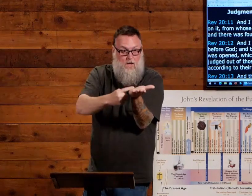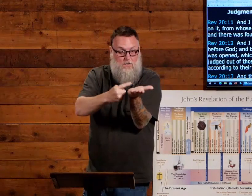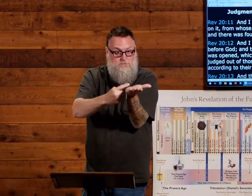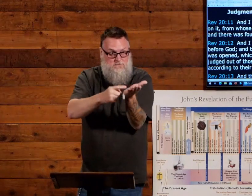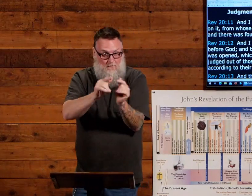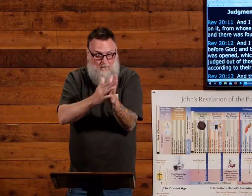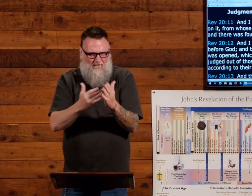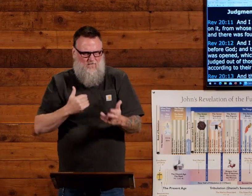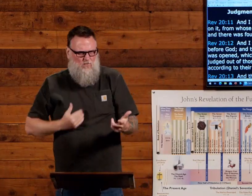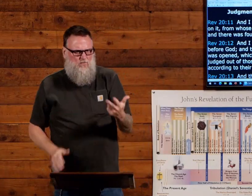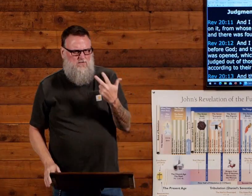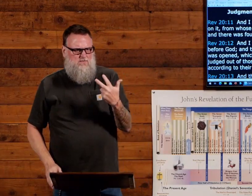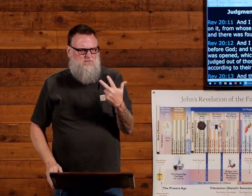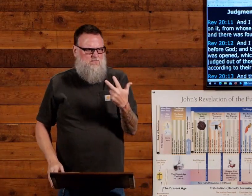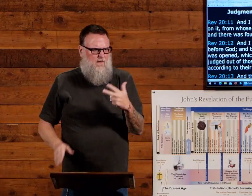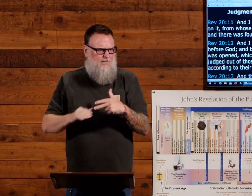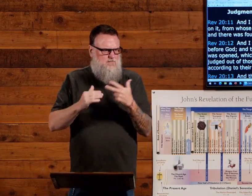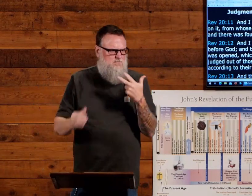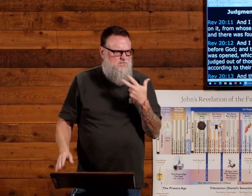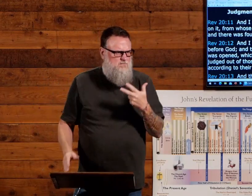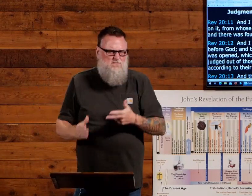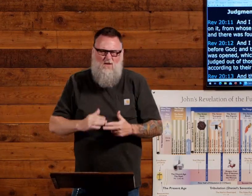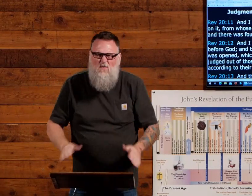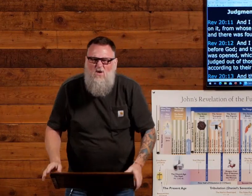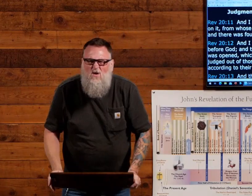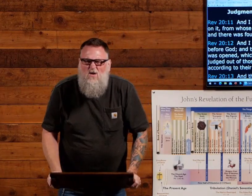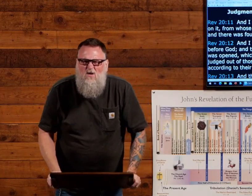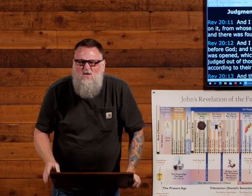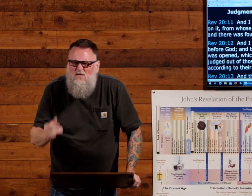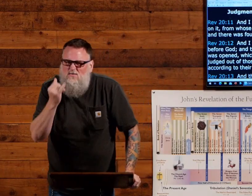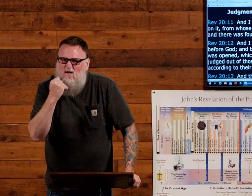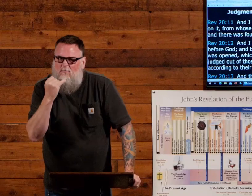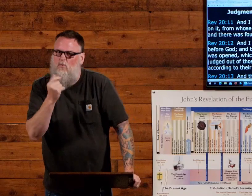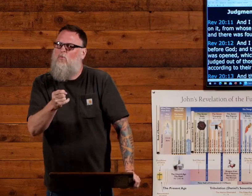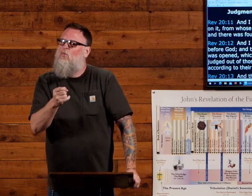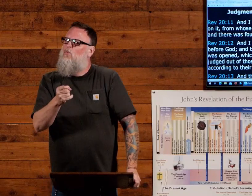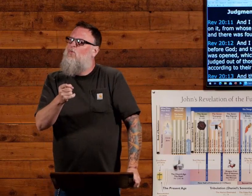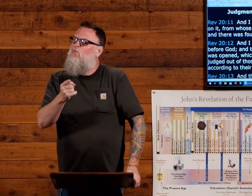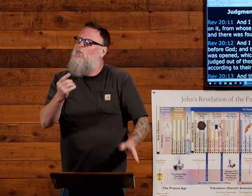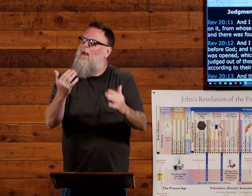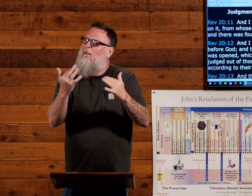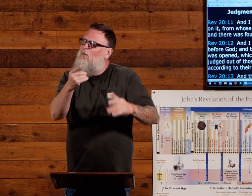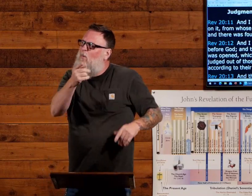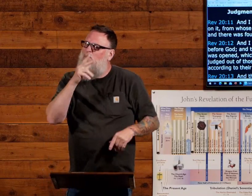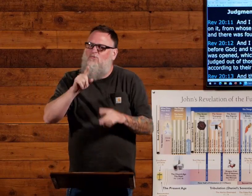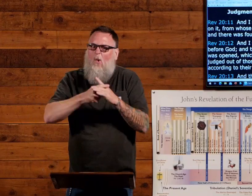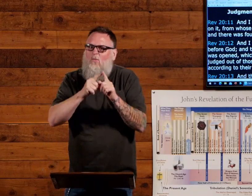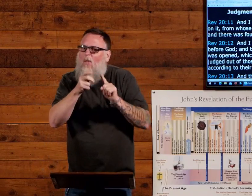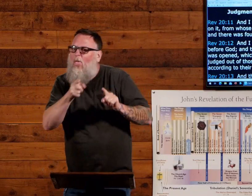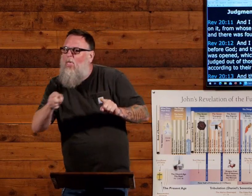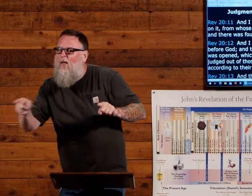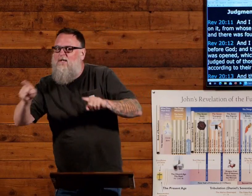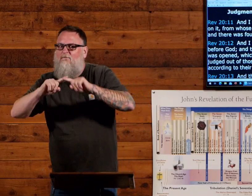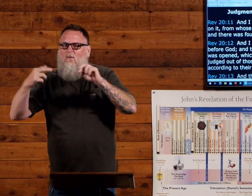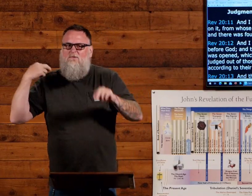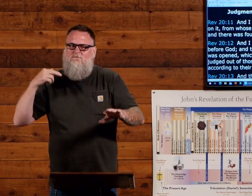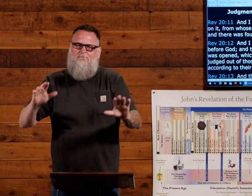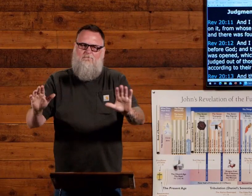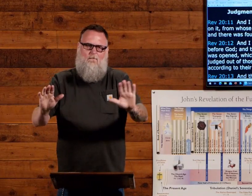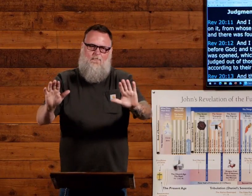When we have a discussion in the Bible, we talk about three different heavens. People say, James, now wait a minute. You're talking